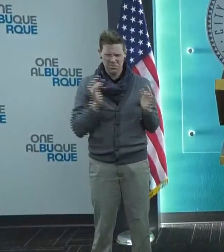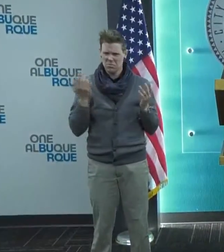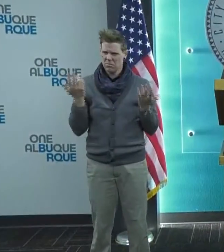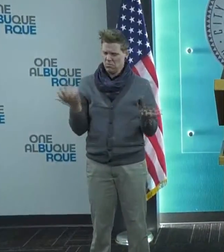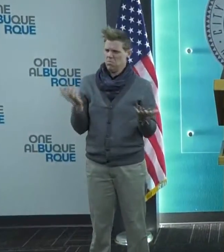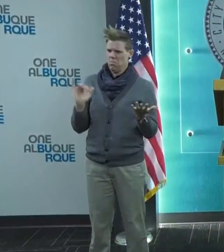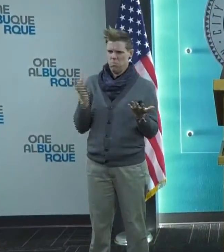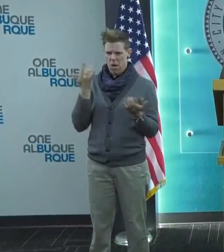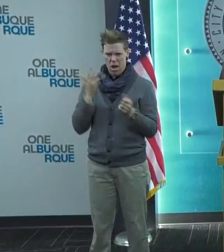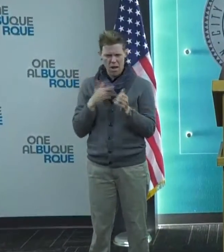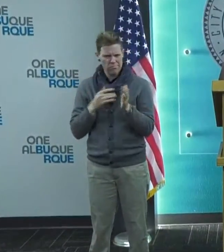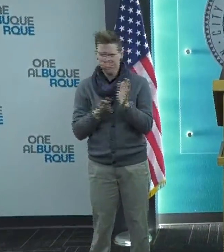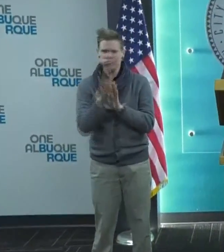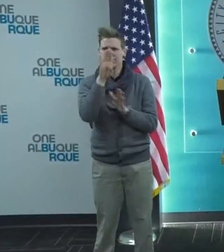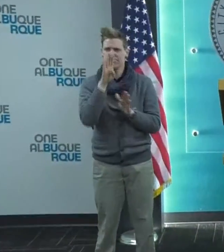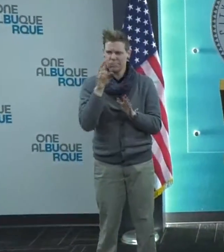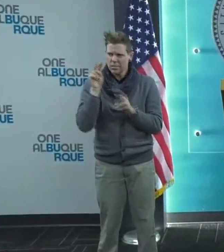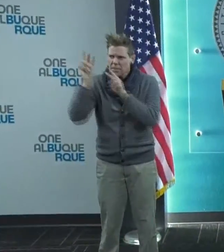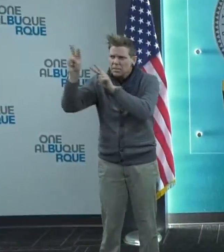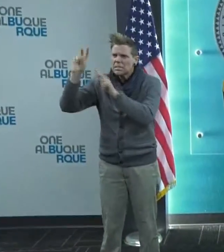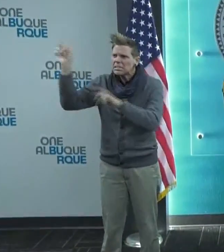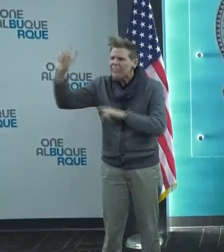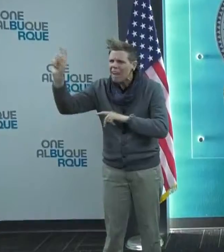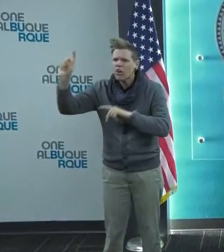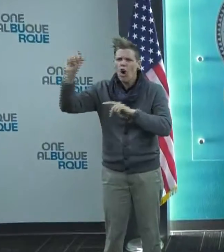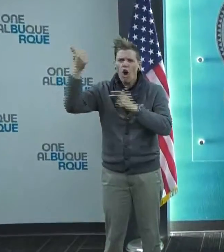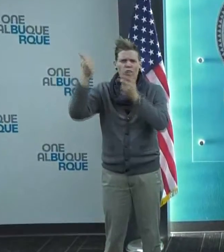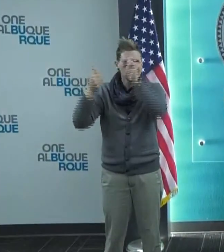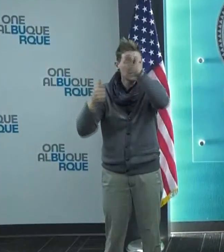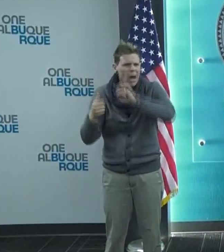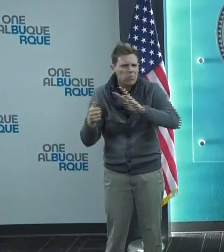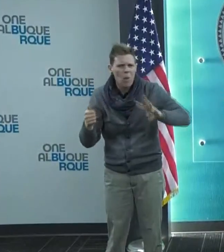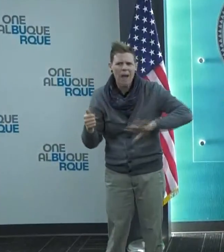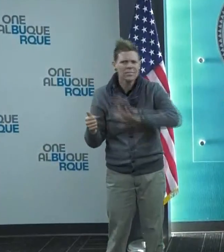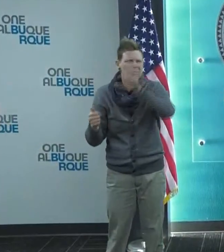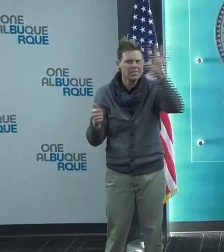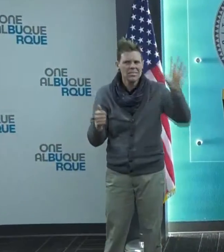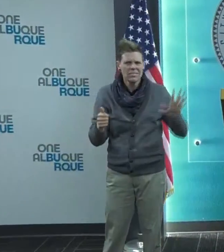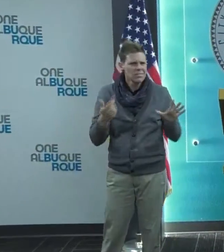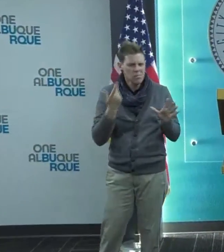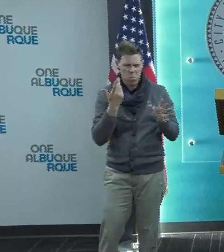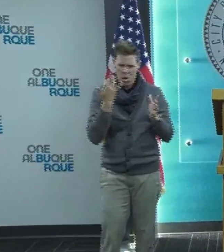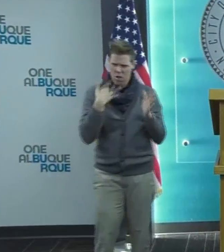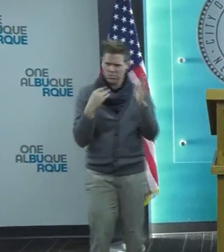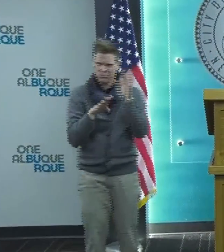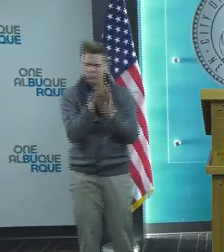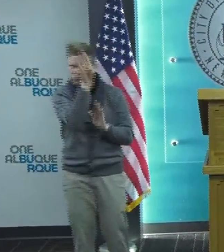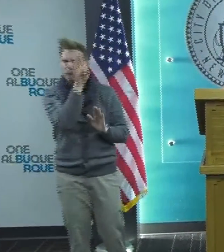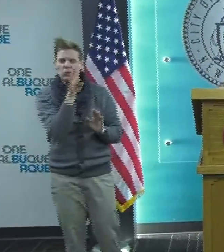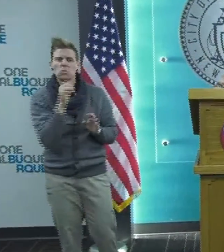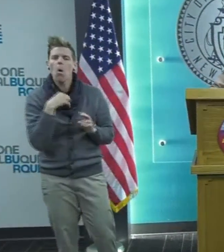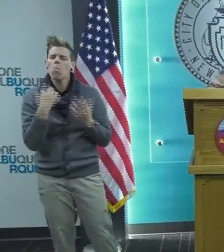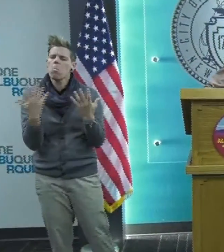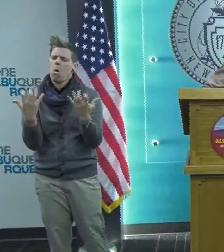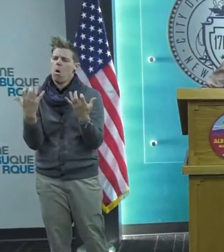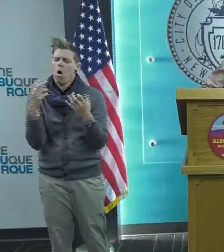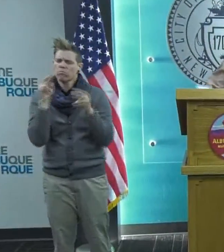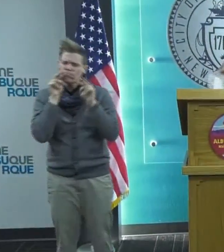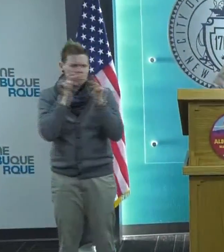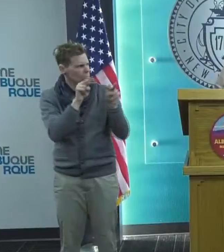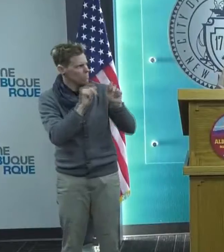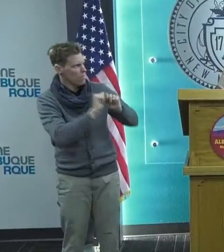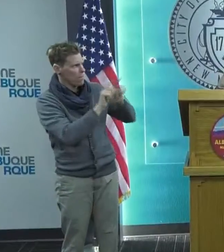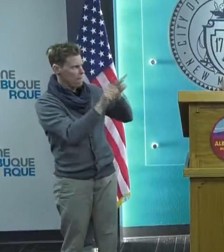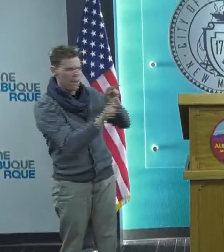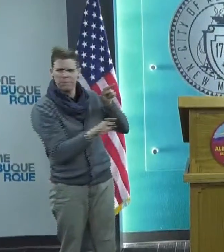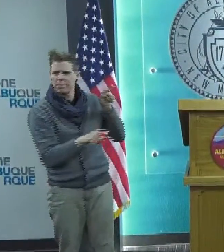cities in the Southwest, or at least in the Western region. And so I want to highlight a couple of things on this as we look at